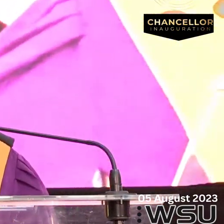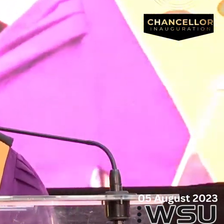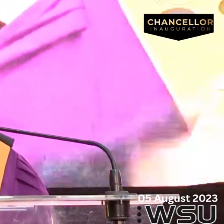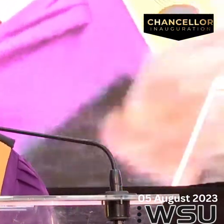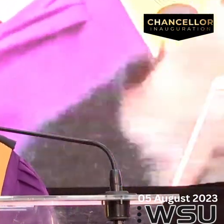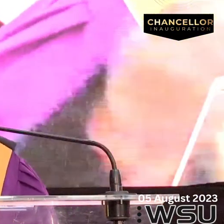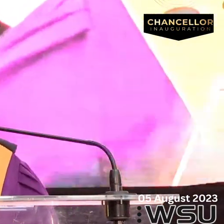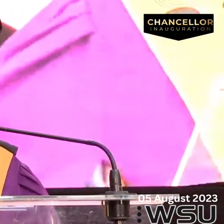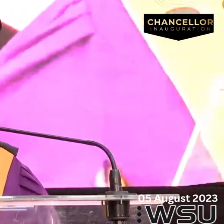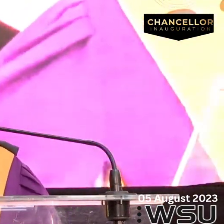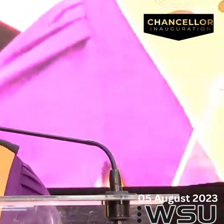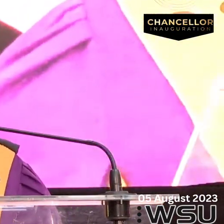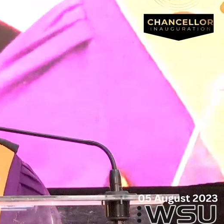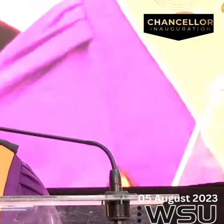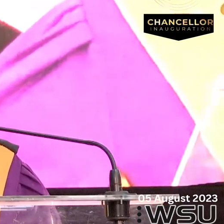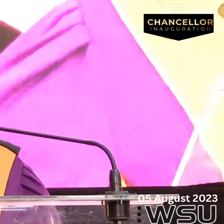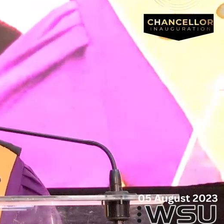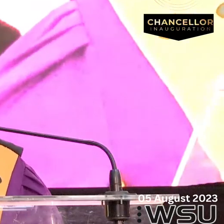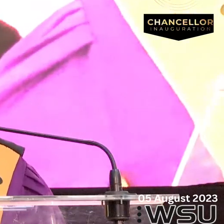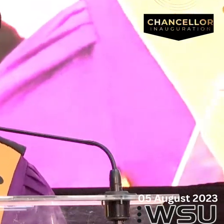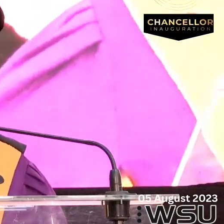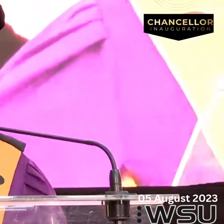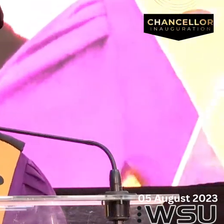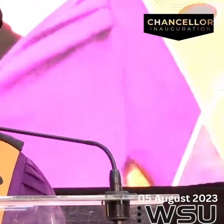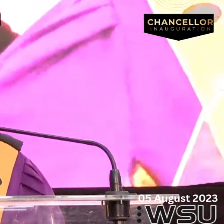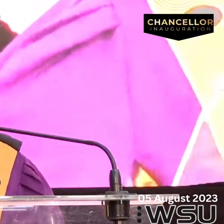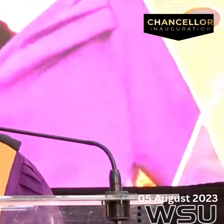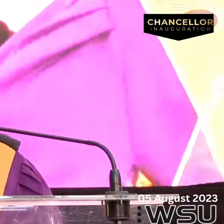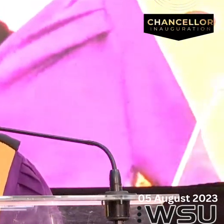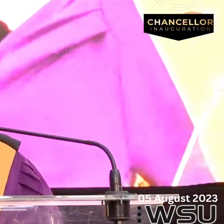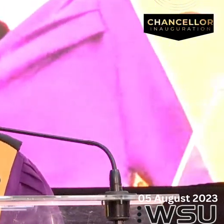in engaging with the community from what I've heard when I was here.